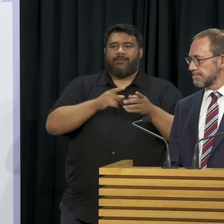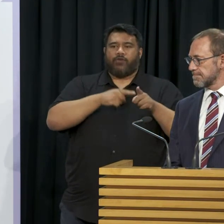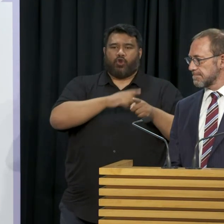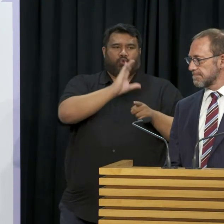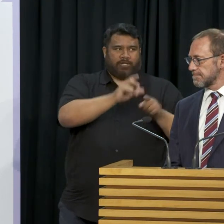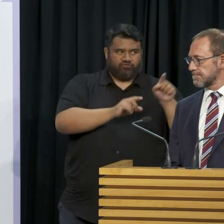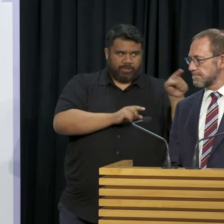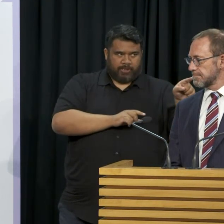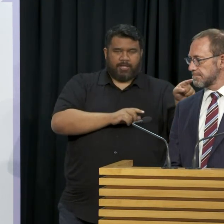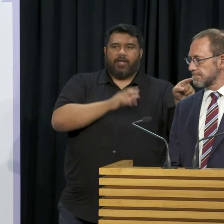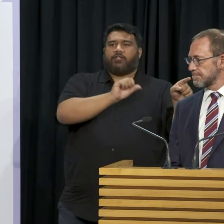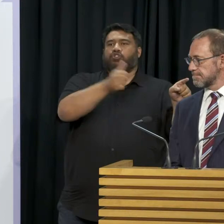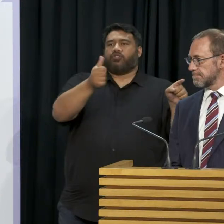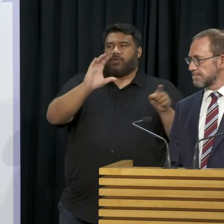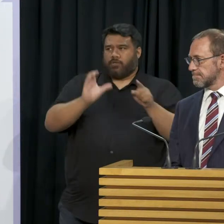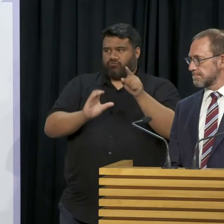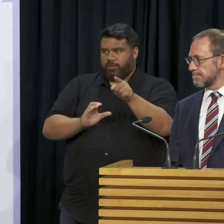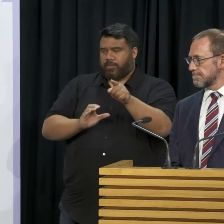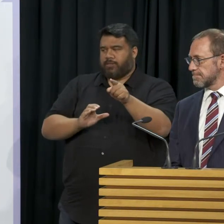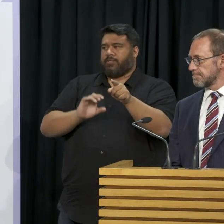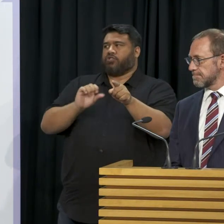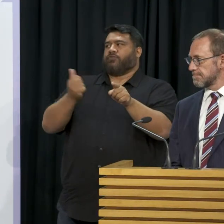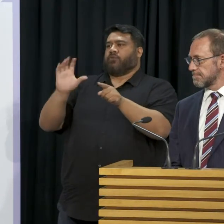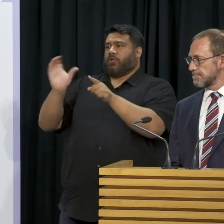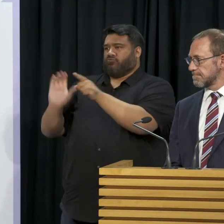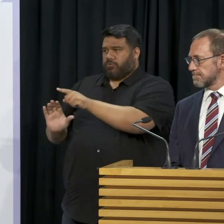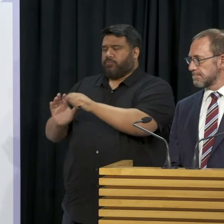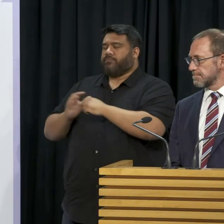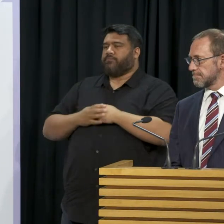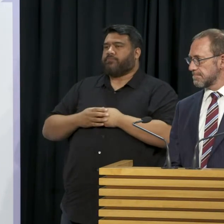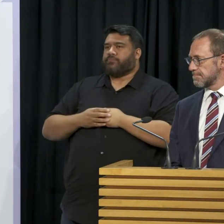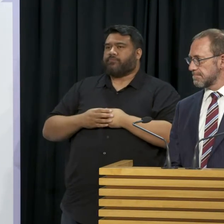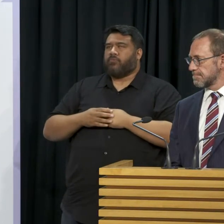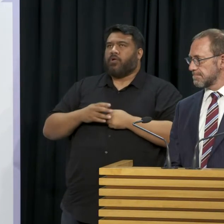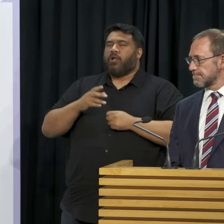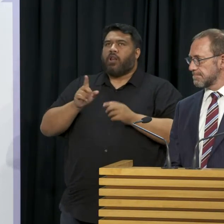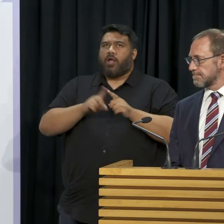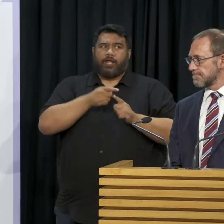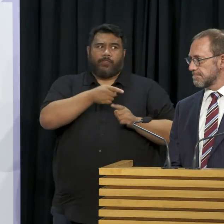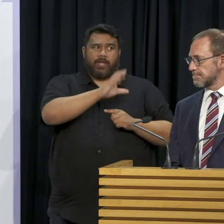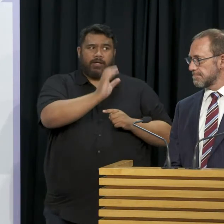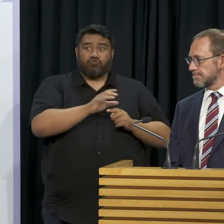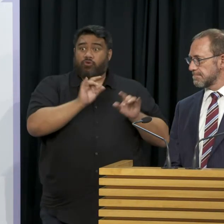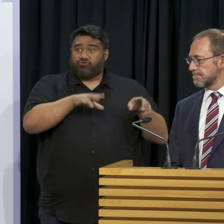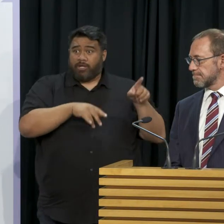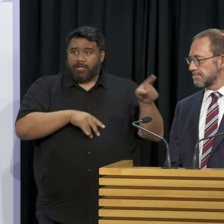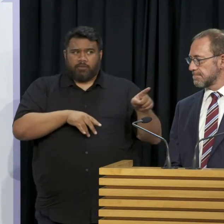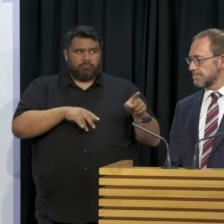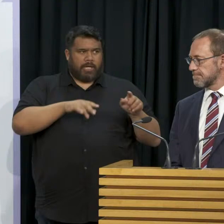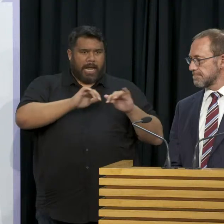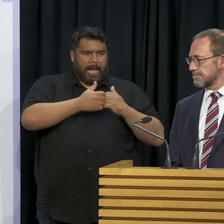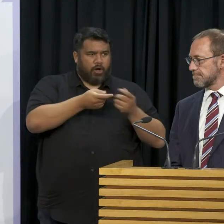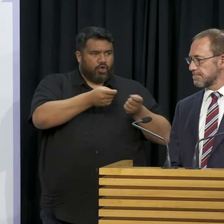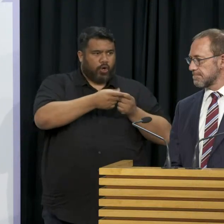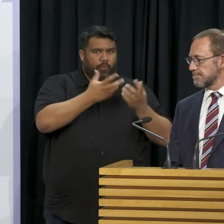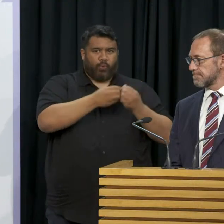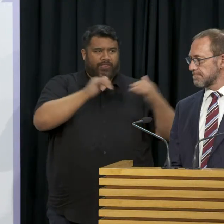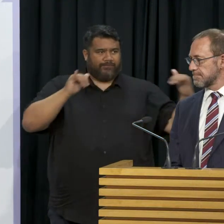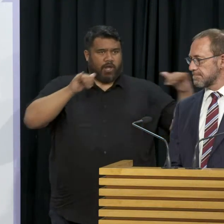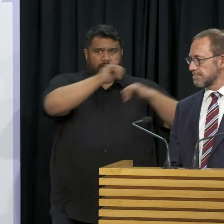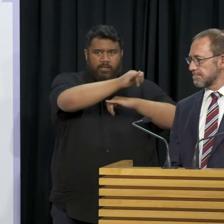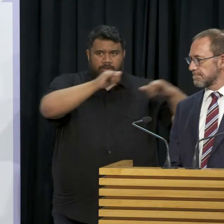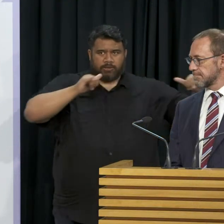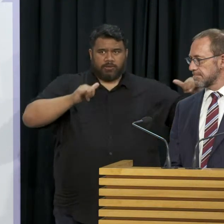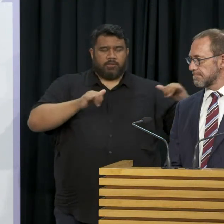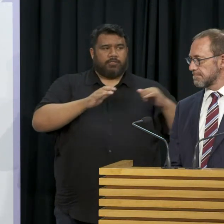And so that's the initial formulation. That's because we wanted to deal with issues like how would we deal with transit passengers? Where would